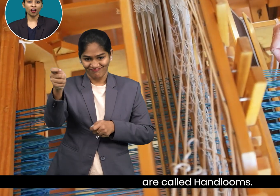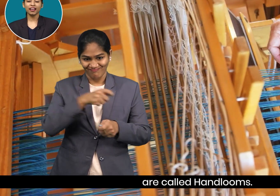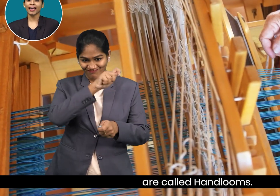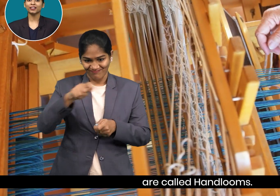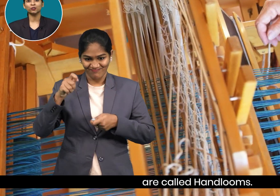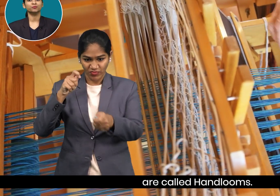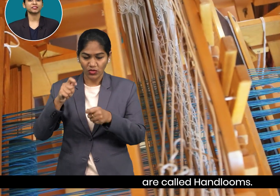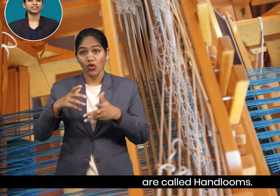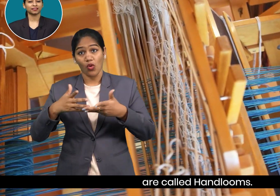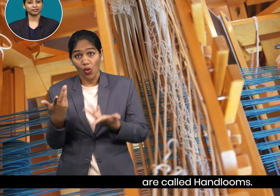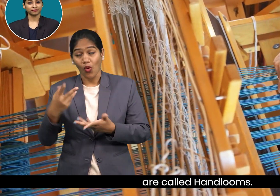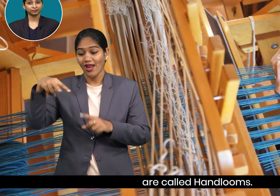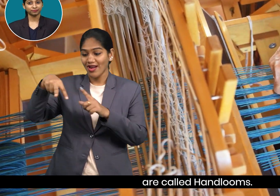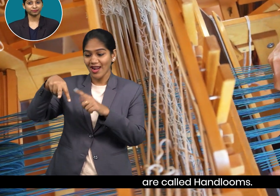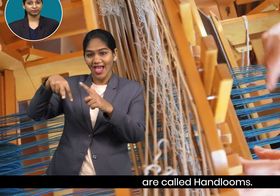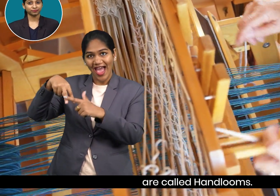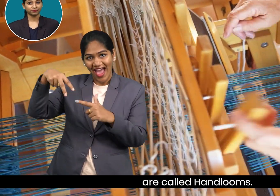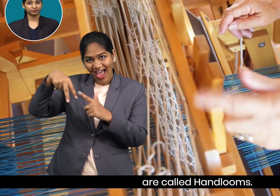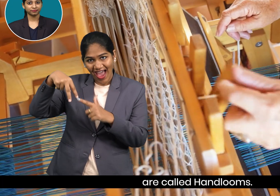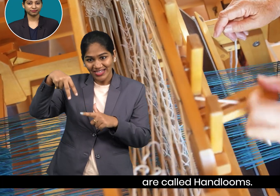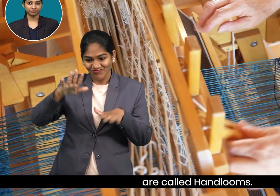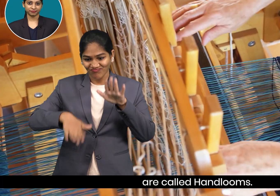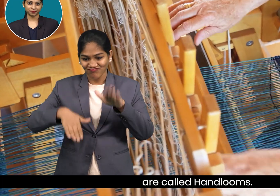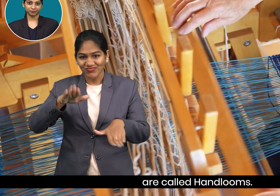are called handlooms.